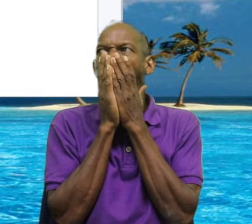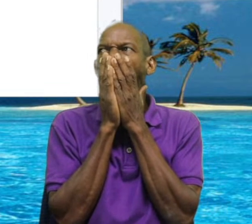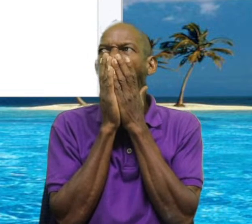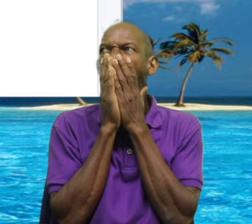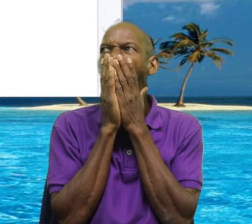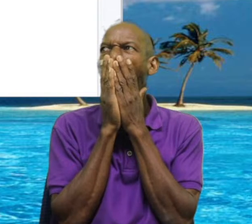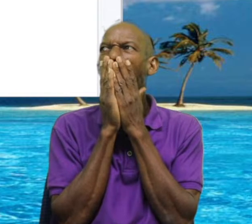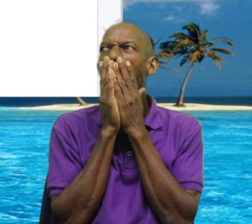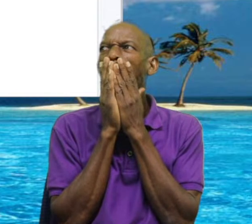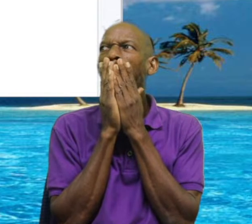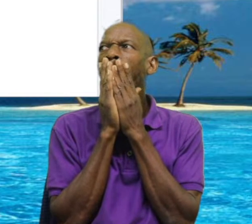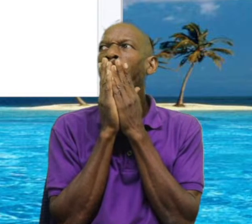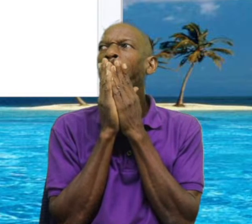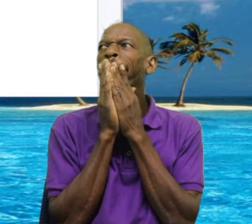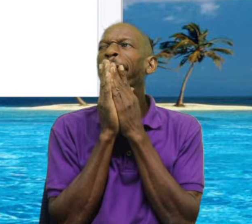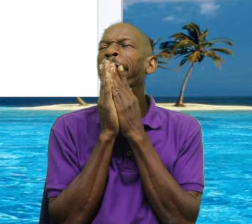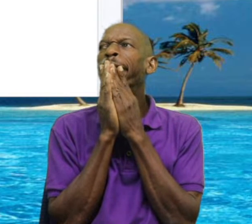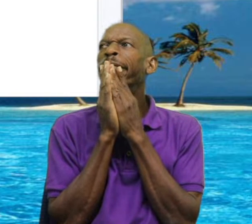B,